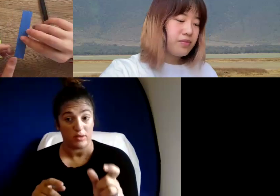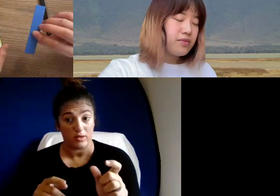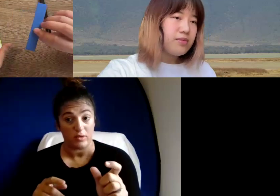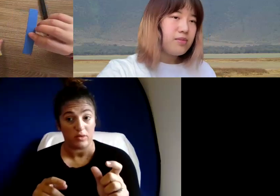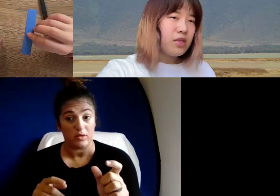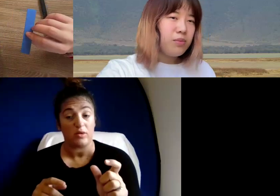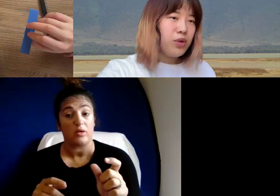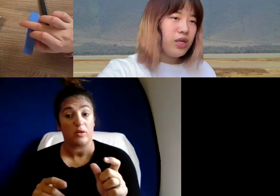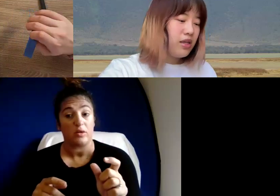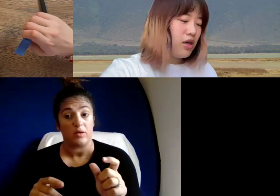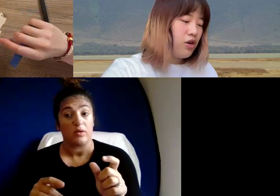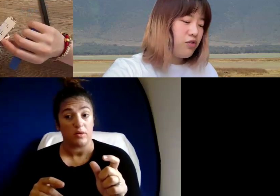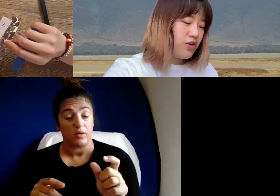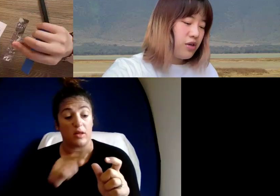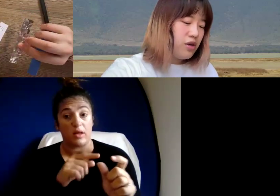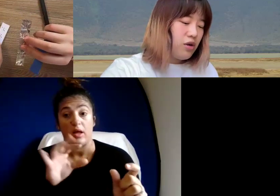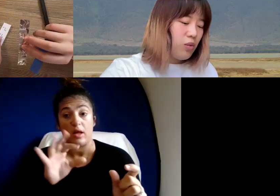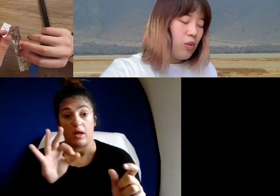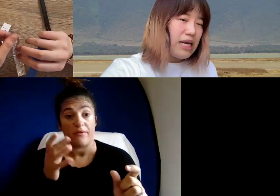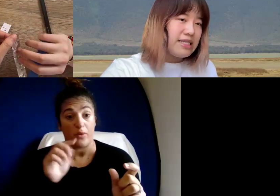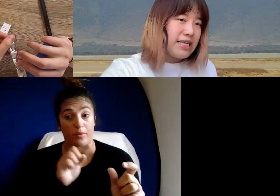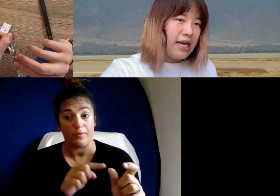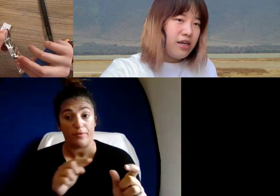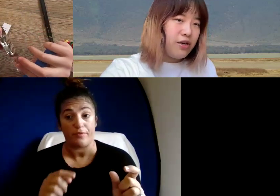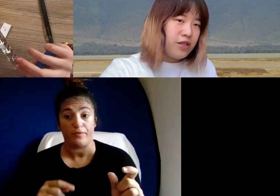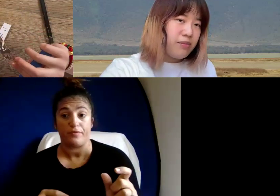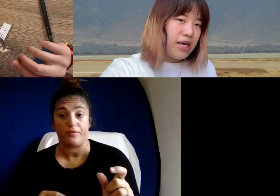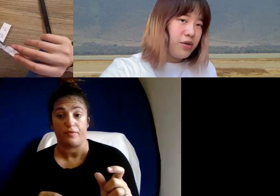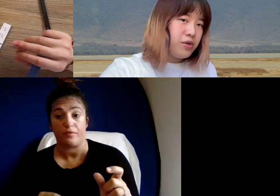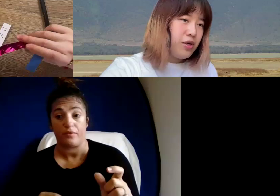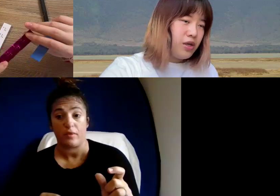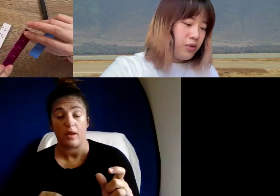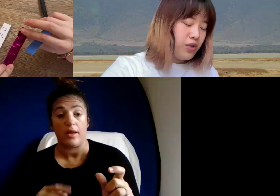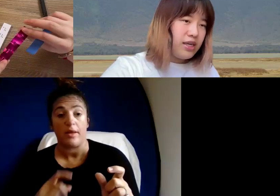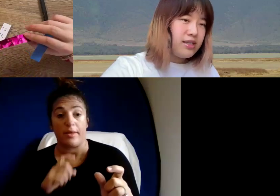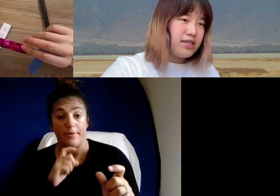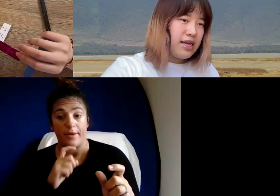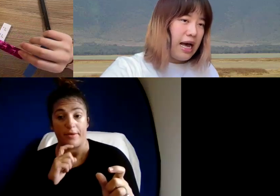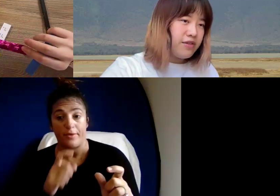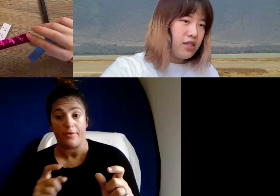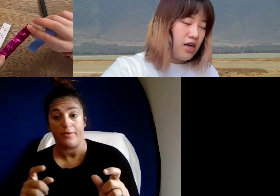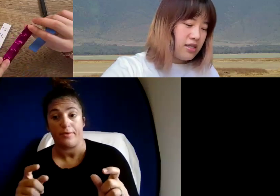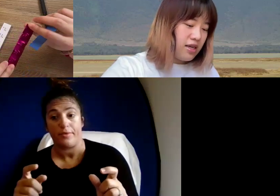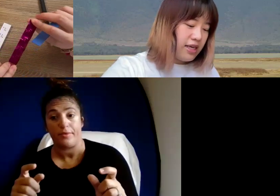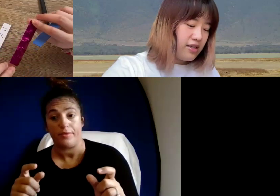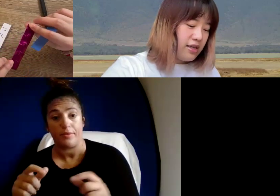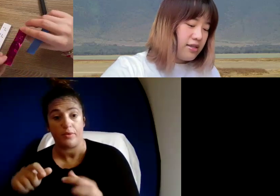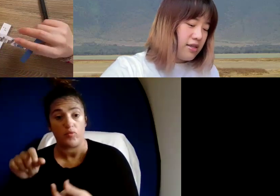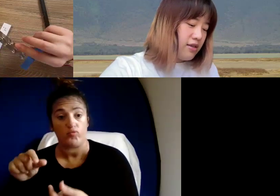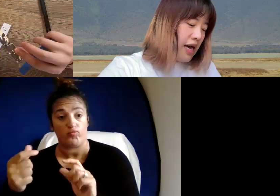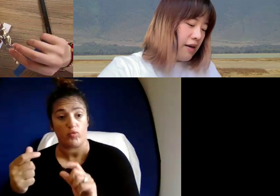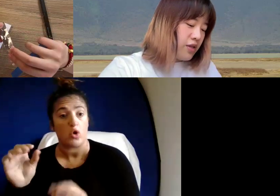can put it over one side of the metal where it doesn't have the dots on